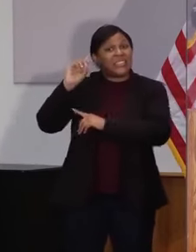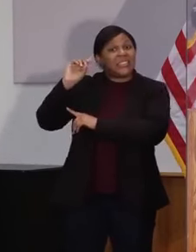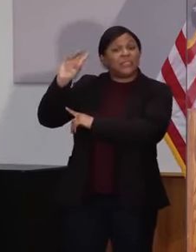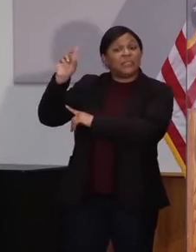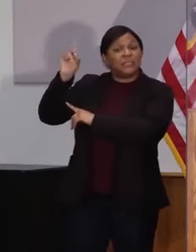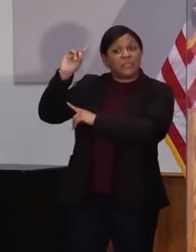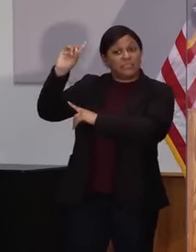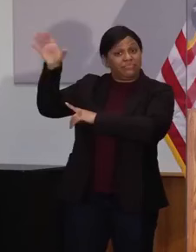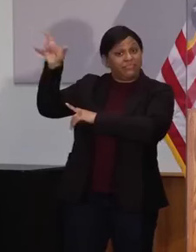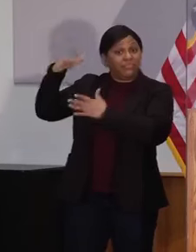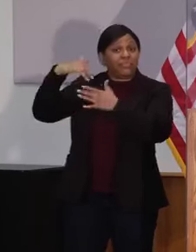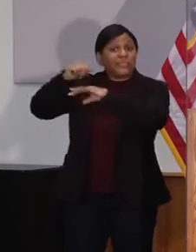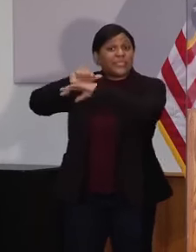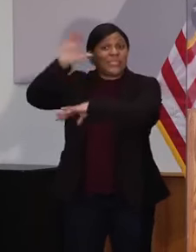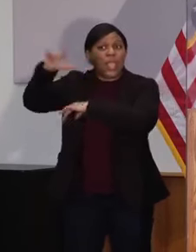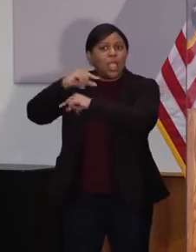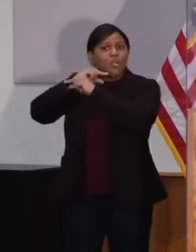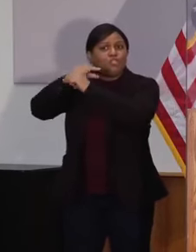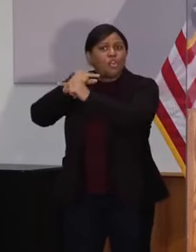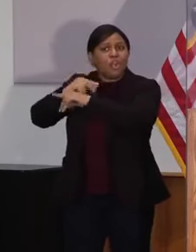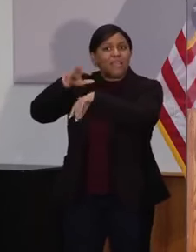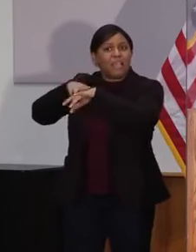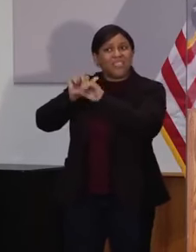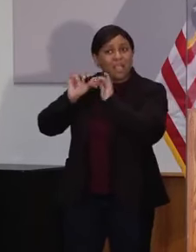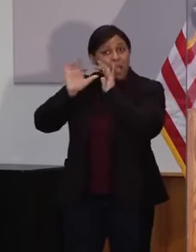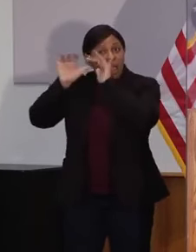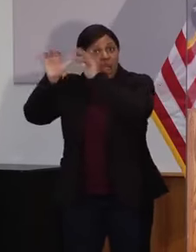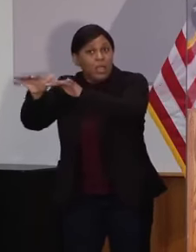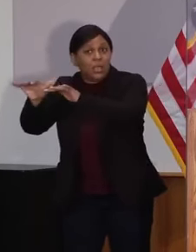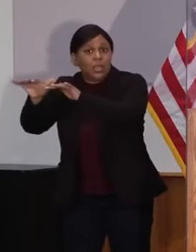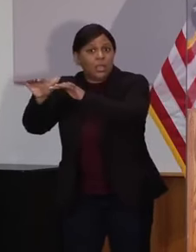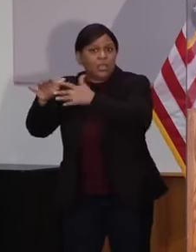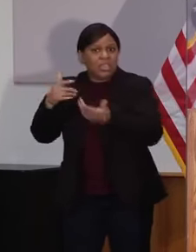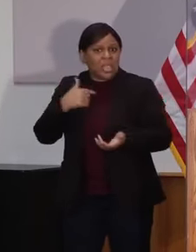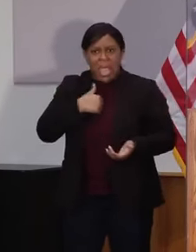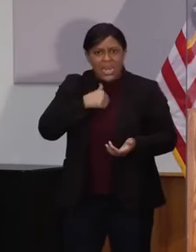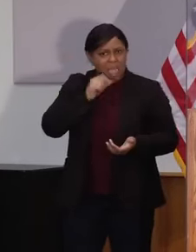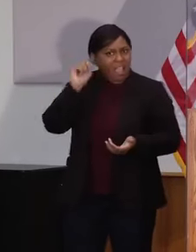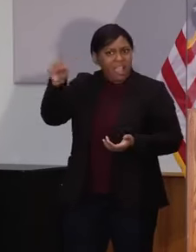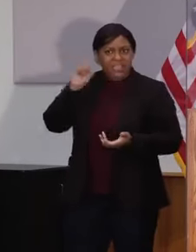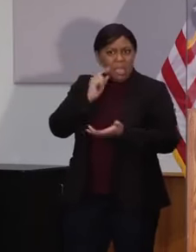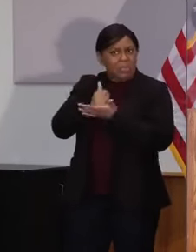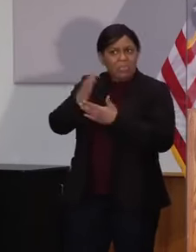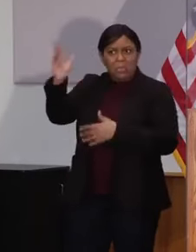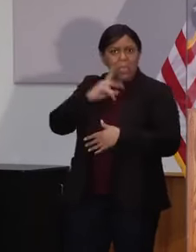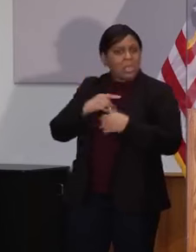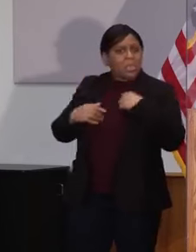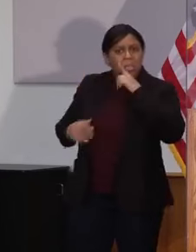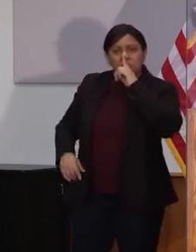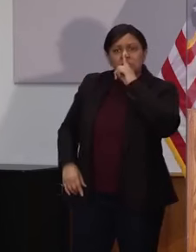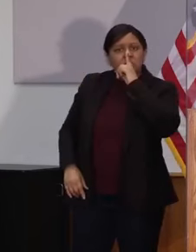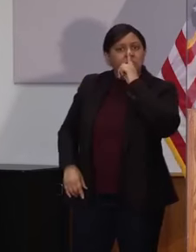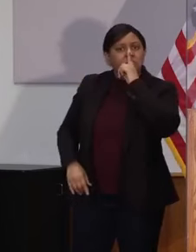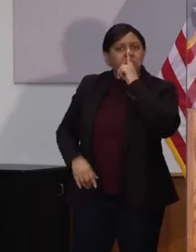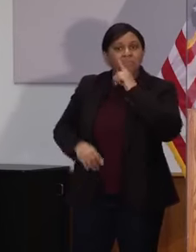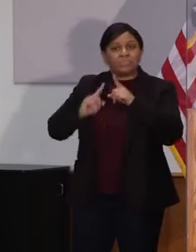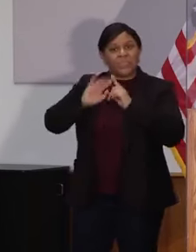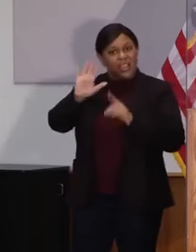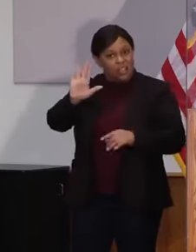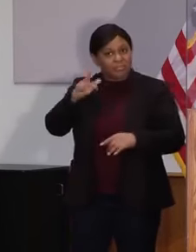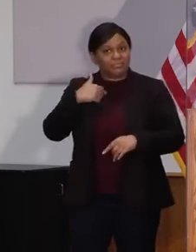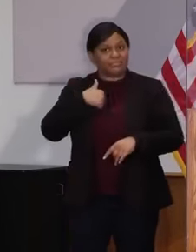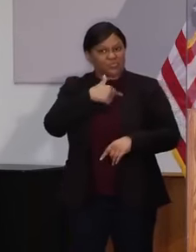Patrol or whatever. Because we're all in this together. I would encourage them not to do it. If they cross the law, we will do something as we've done of arresting